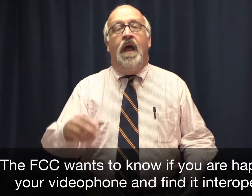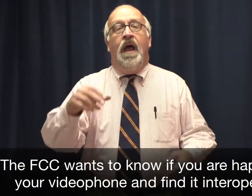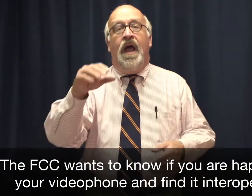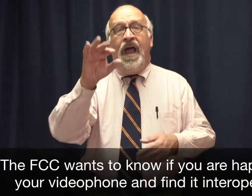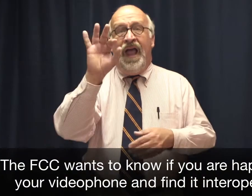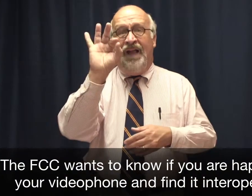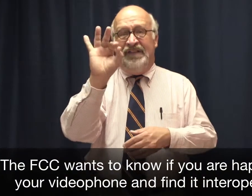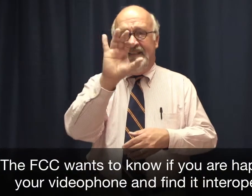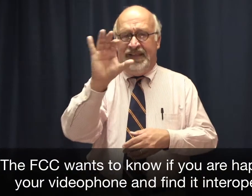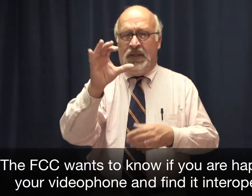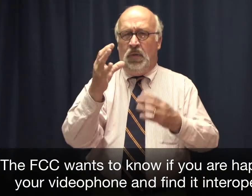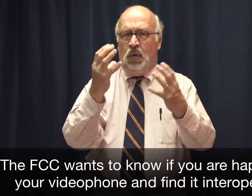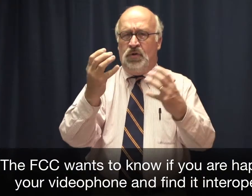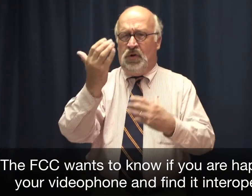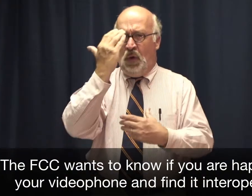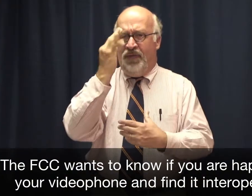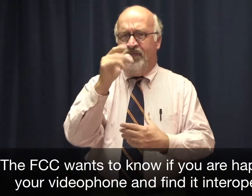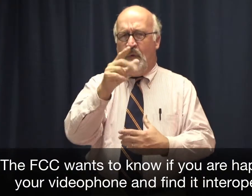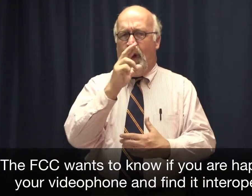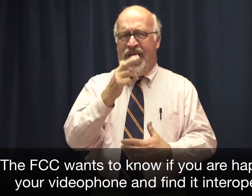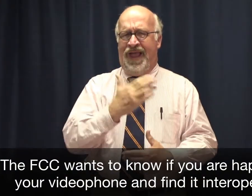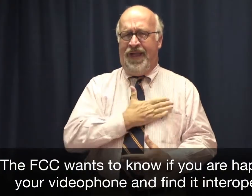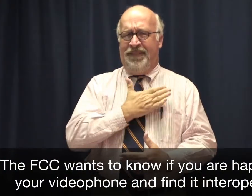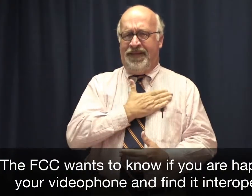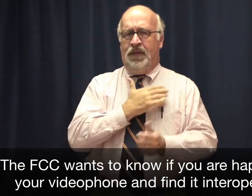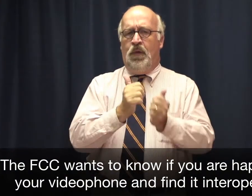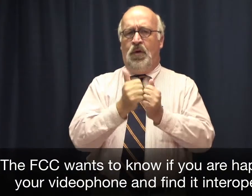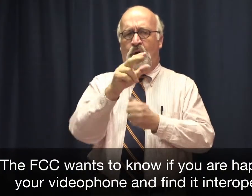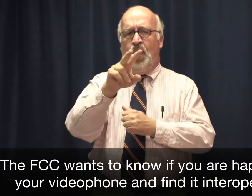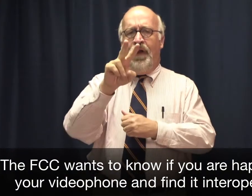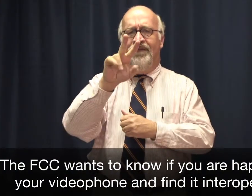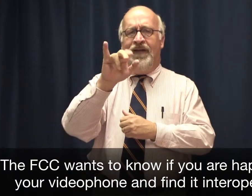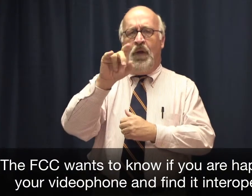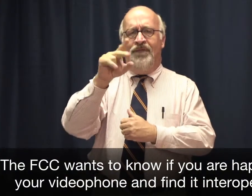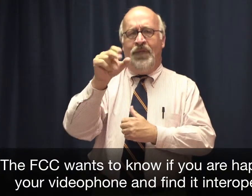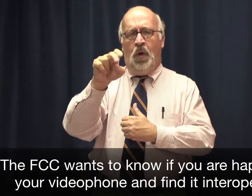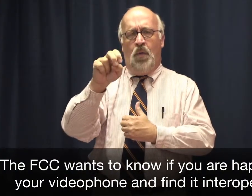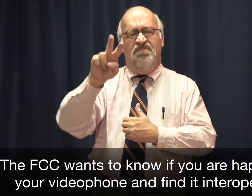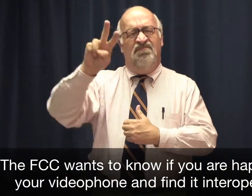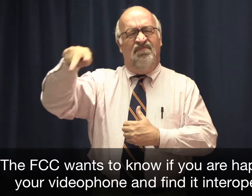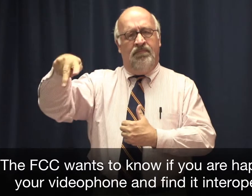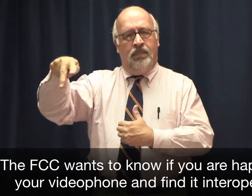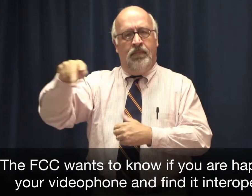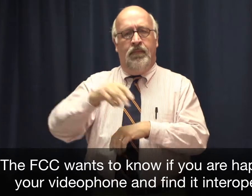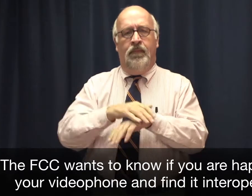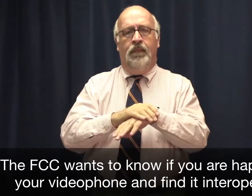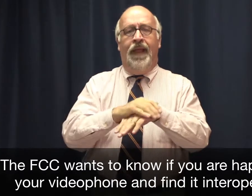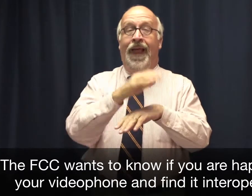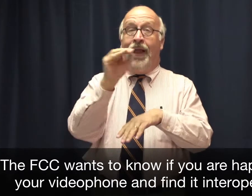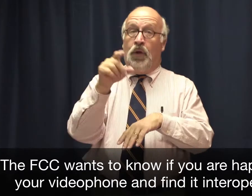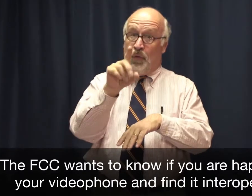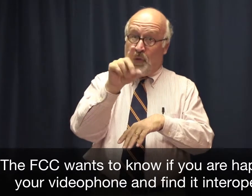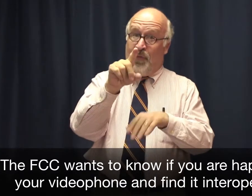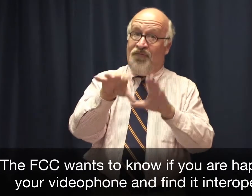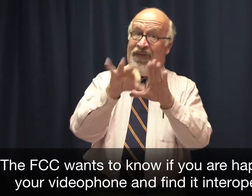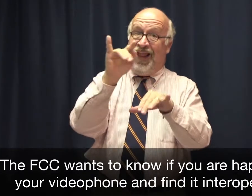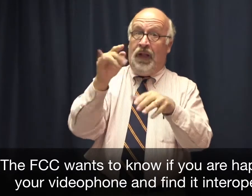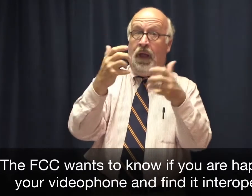The FCC wants to know if you're happy with your video phone and find it